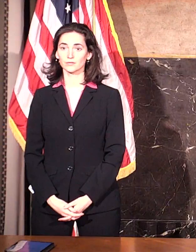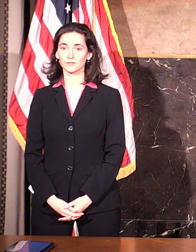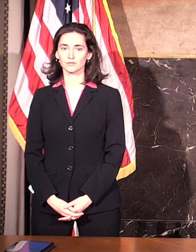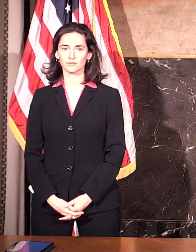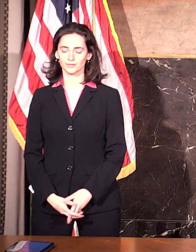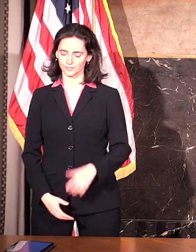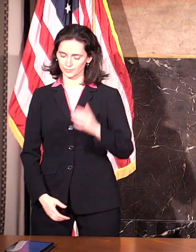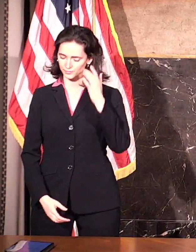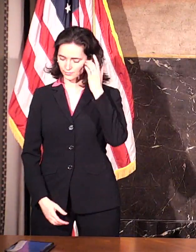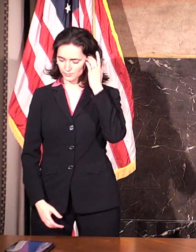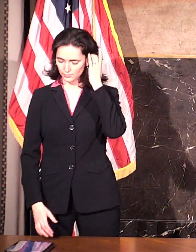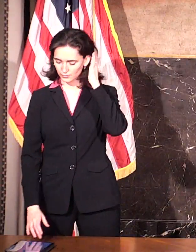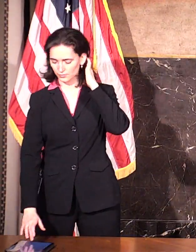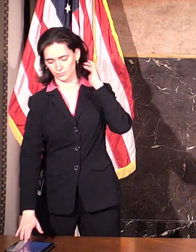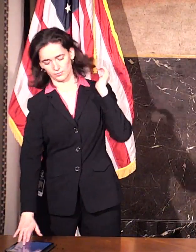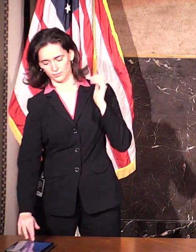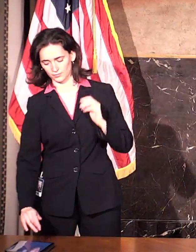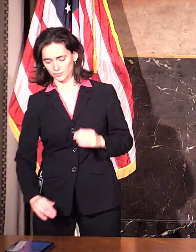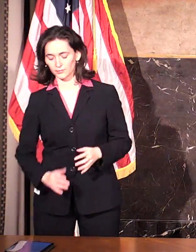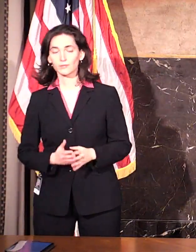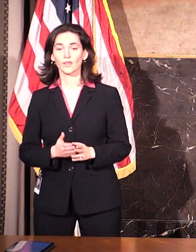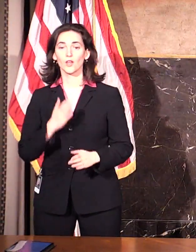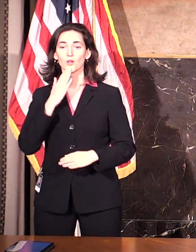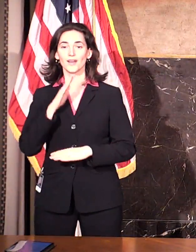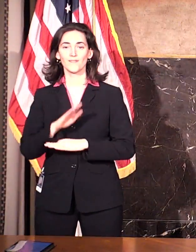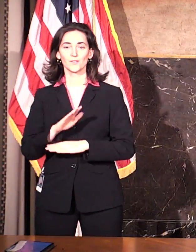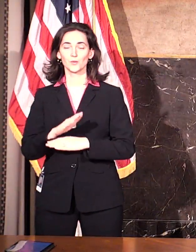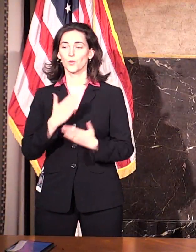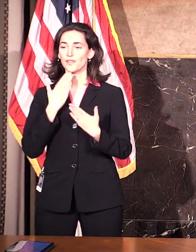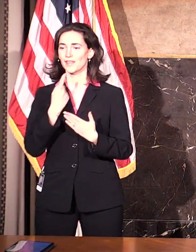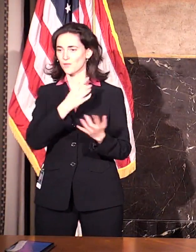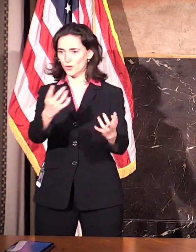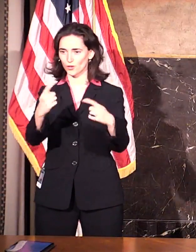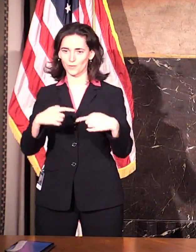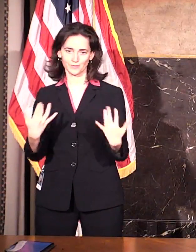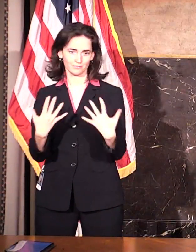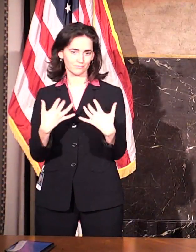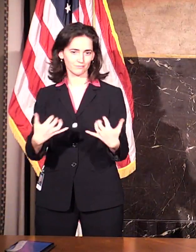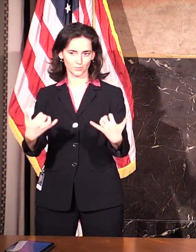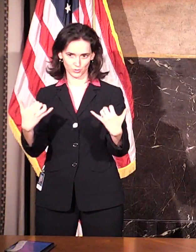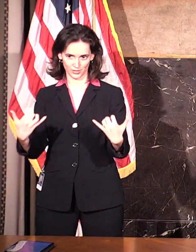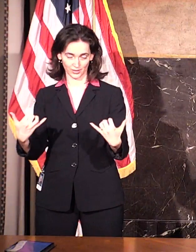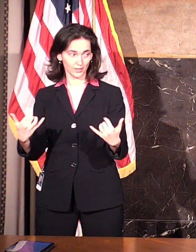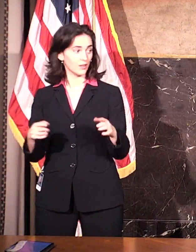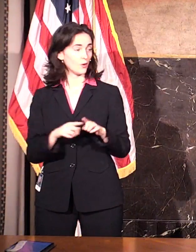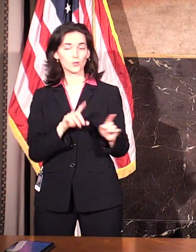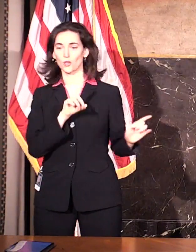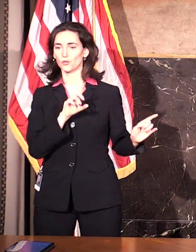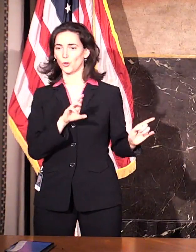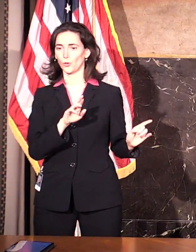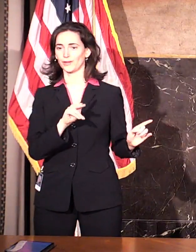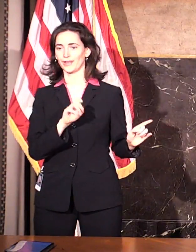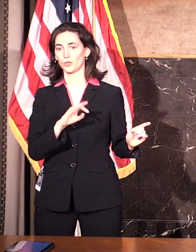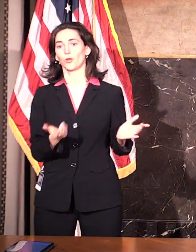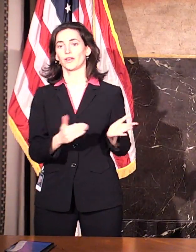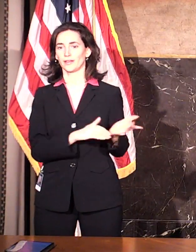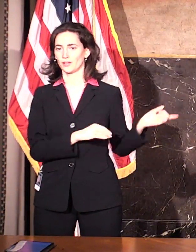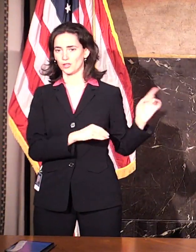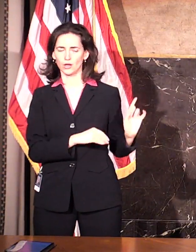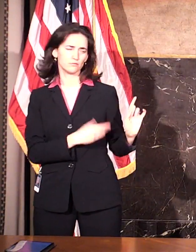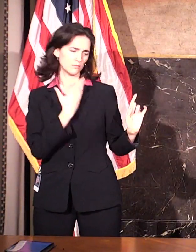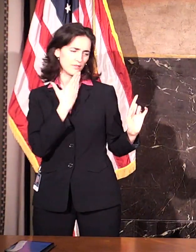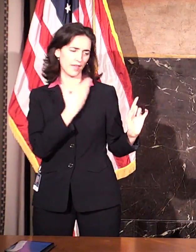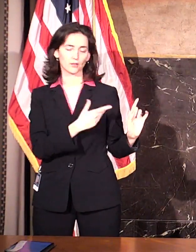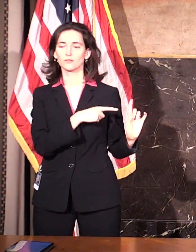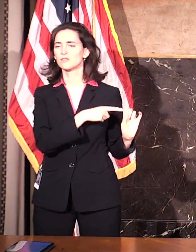Good afternoon, and thank you for being here today. And I want to thank Dr. Canner for being here again. And he has some updates that